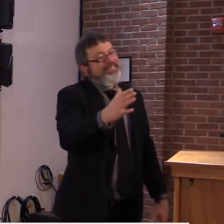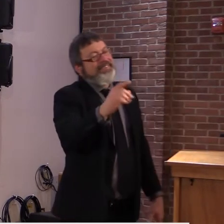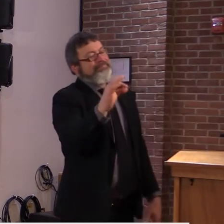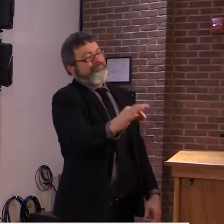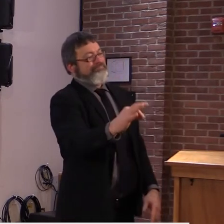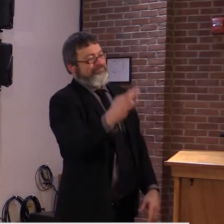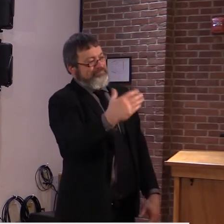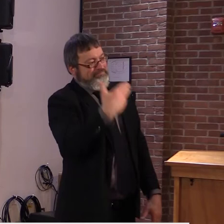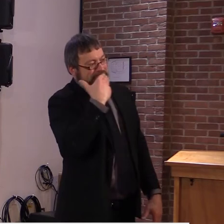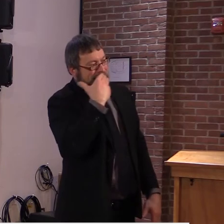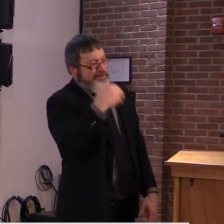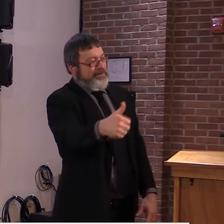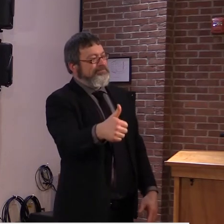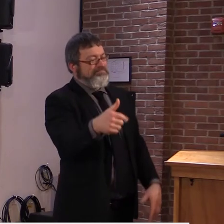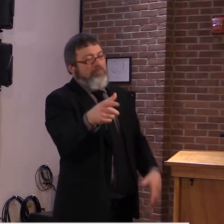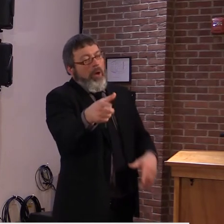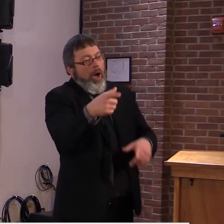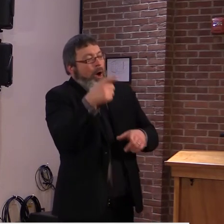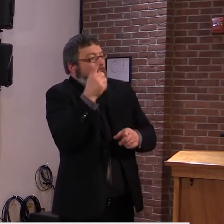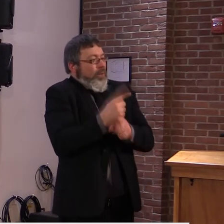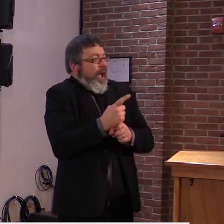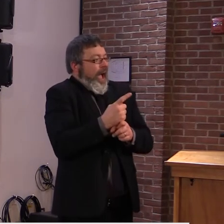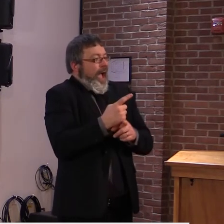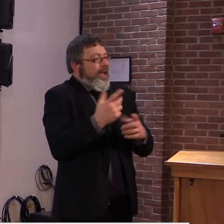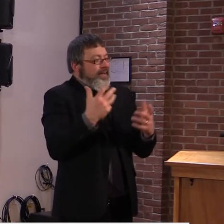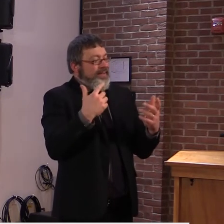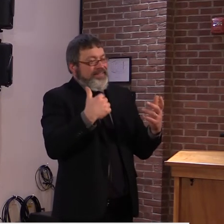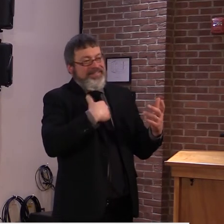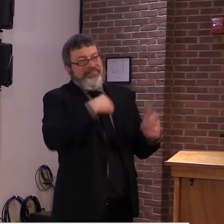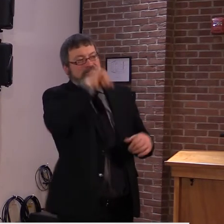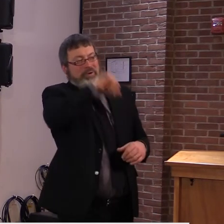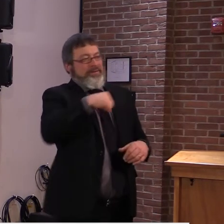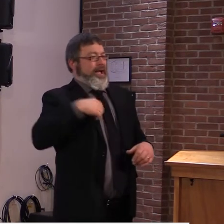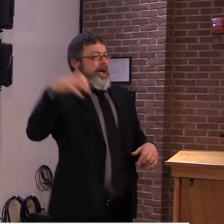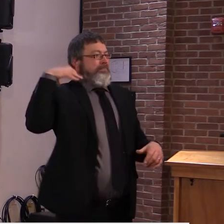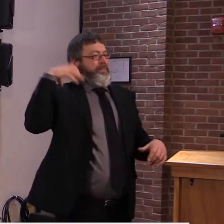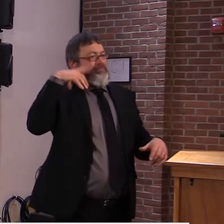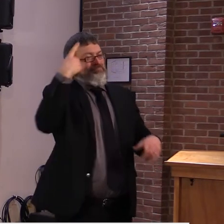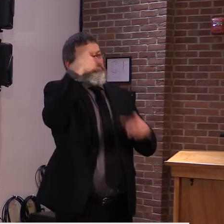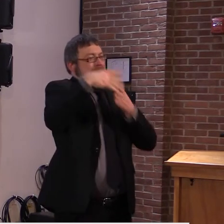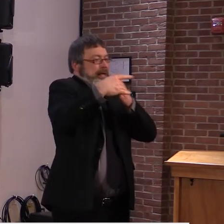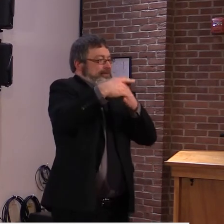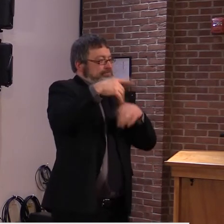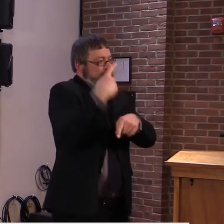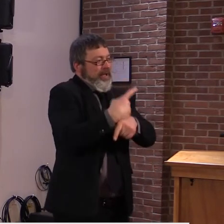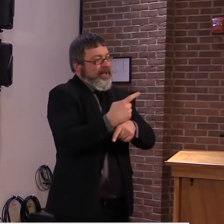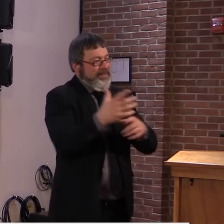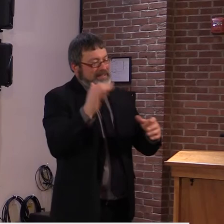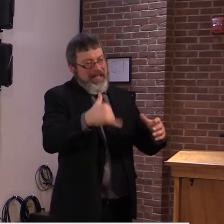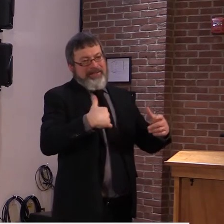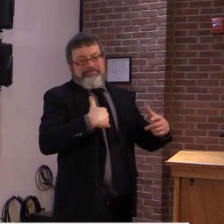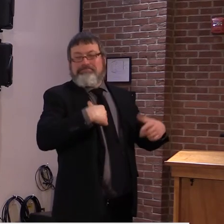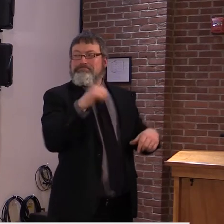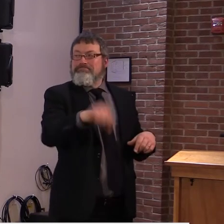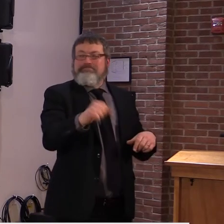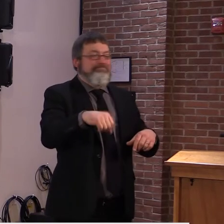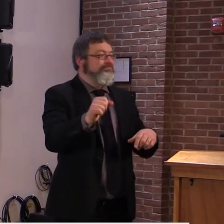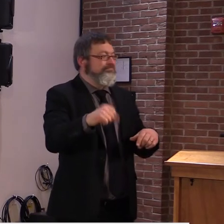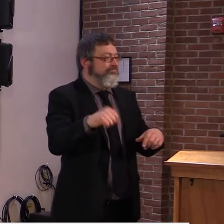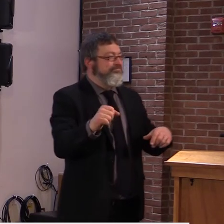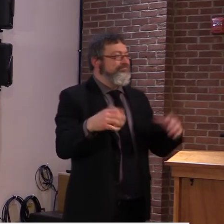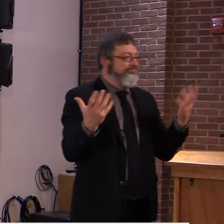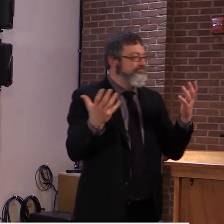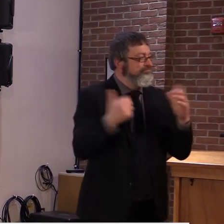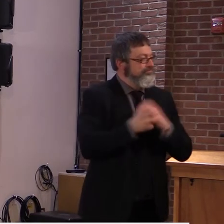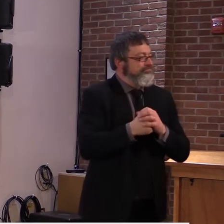like to drive, so driving the bus is fine with me. But as I learned, you know, my years of racing, all the success